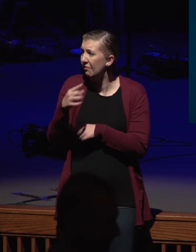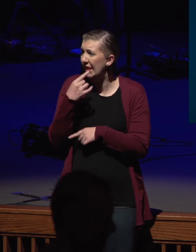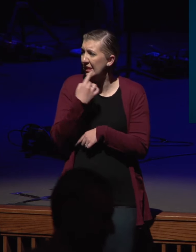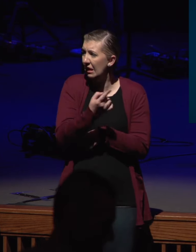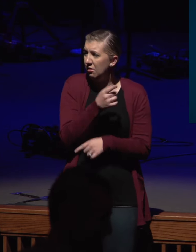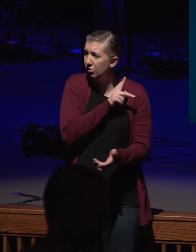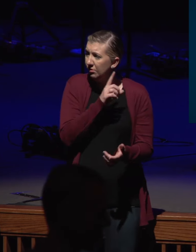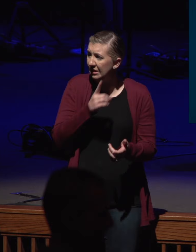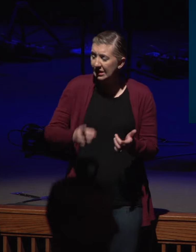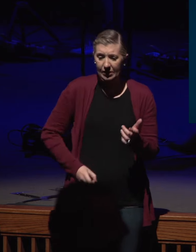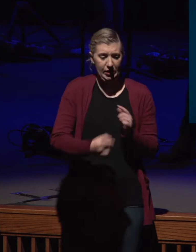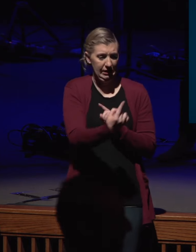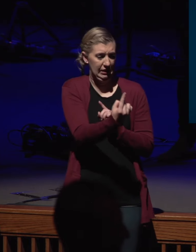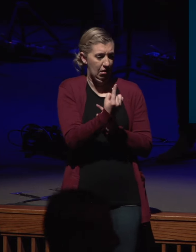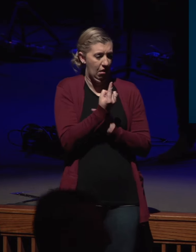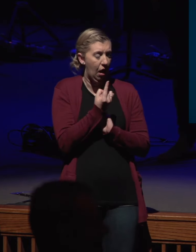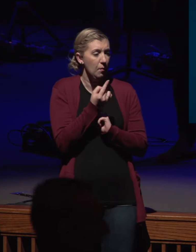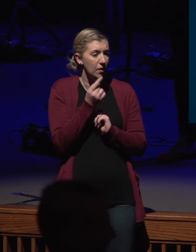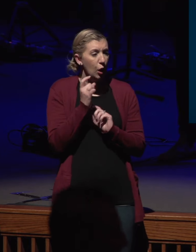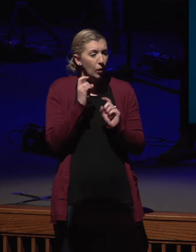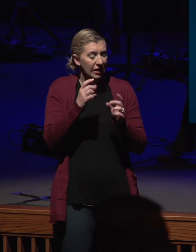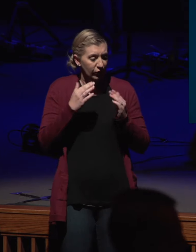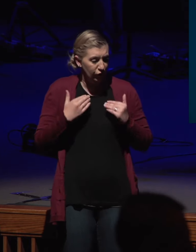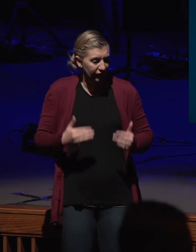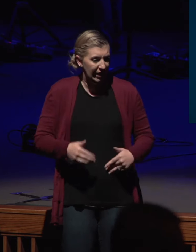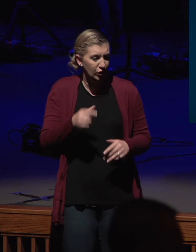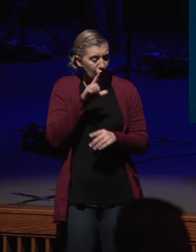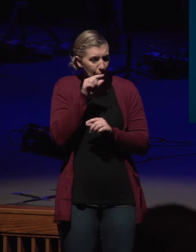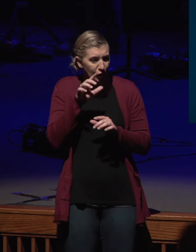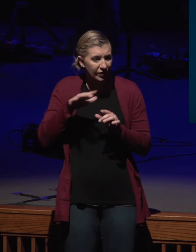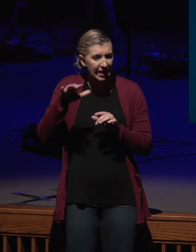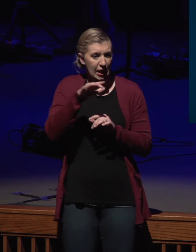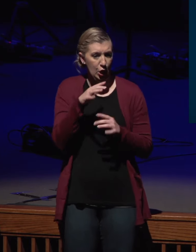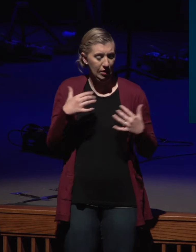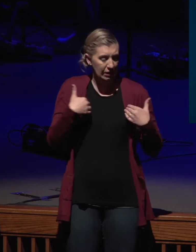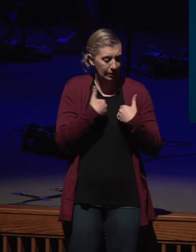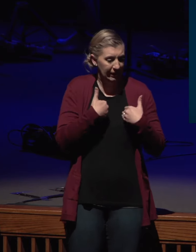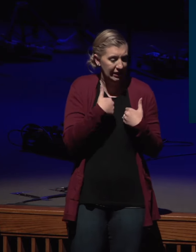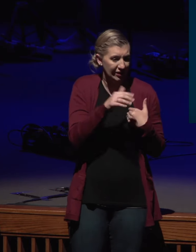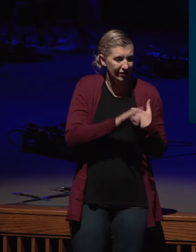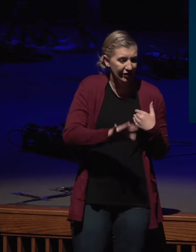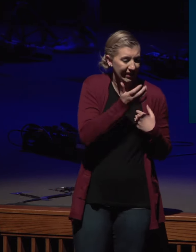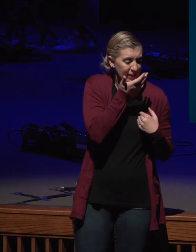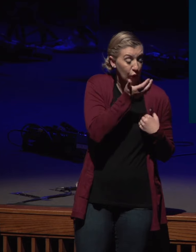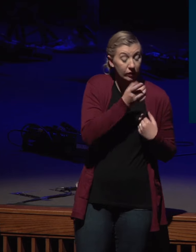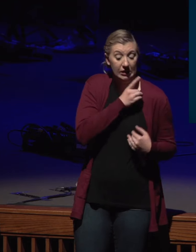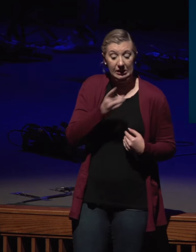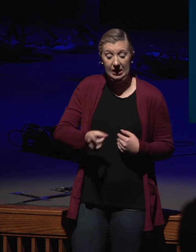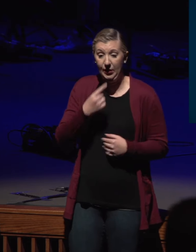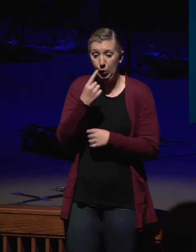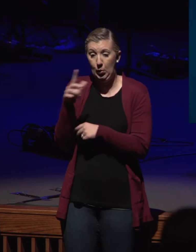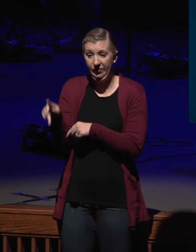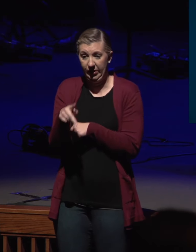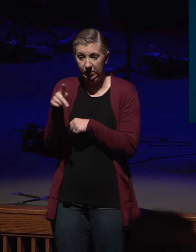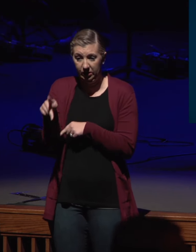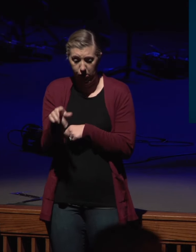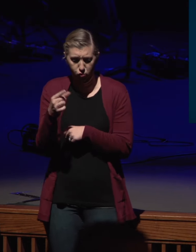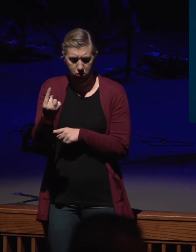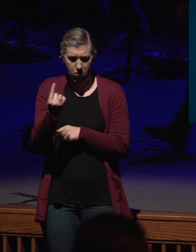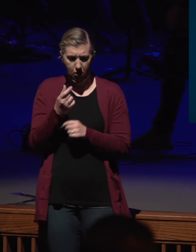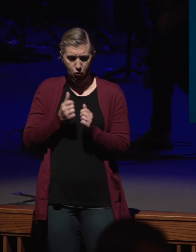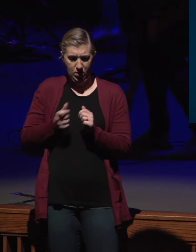to David, "Come to me, and I will give your flesh to the birds of the air and the beasts of the field." Then David said to the Philistine, "You come to me